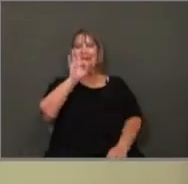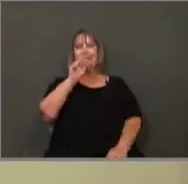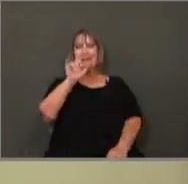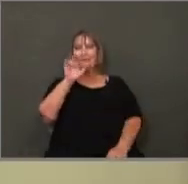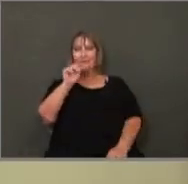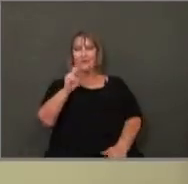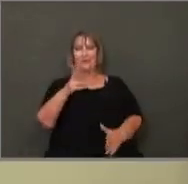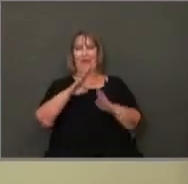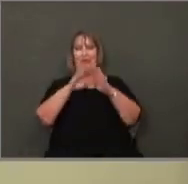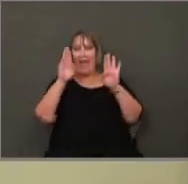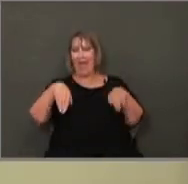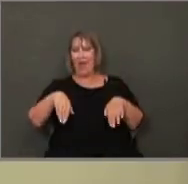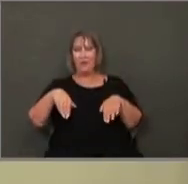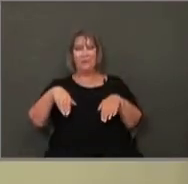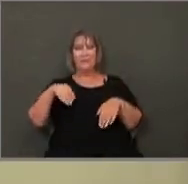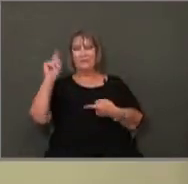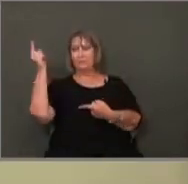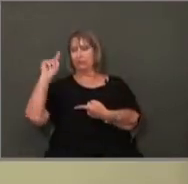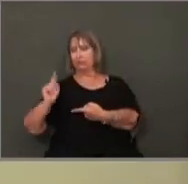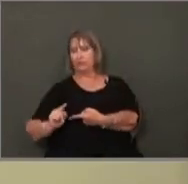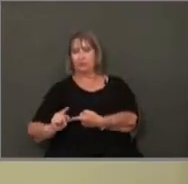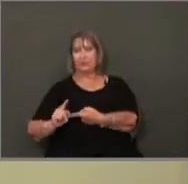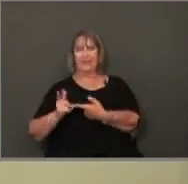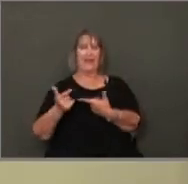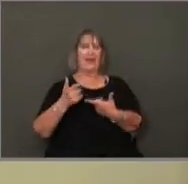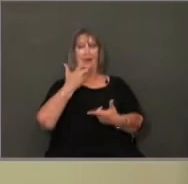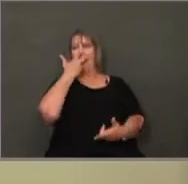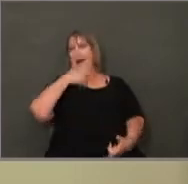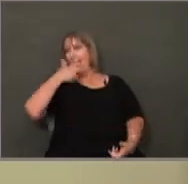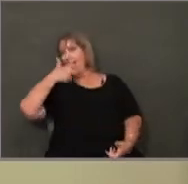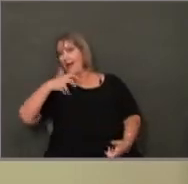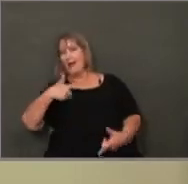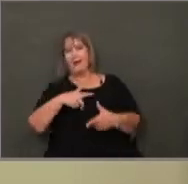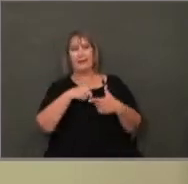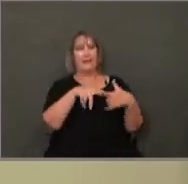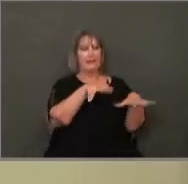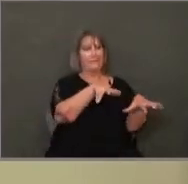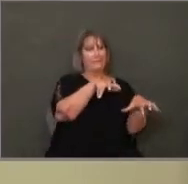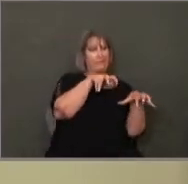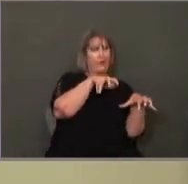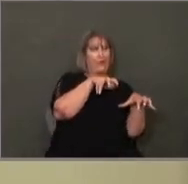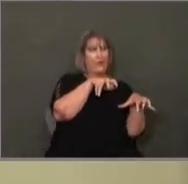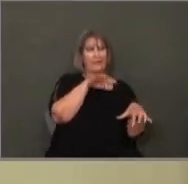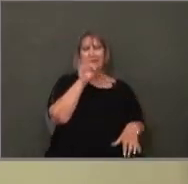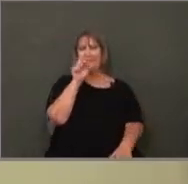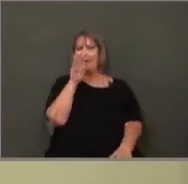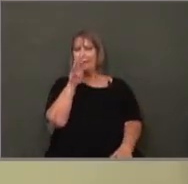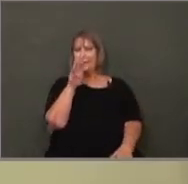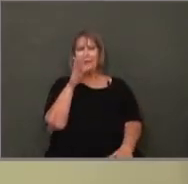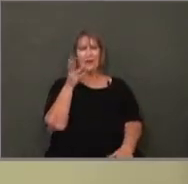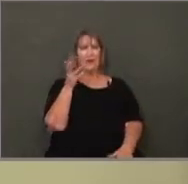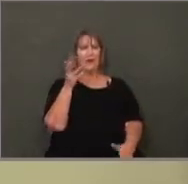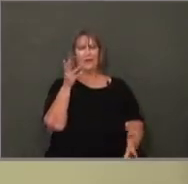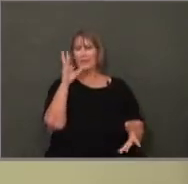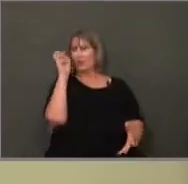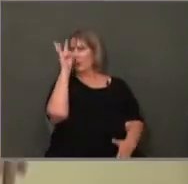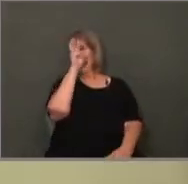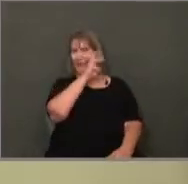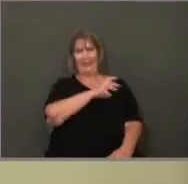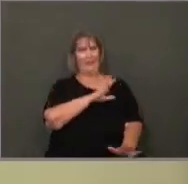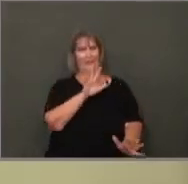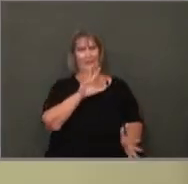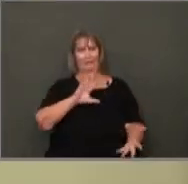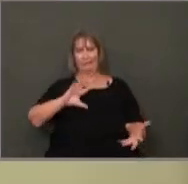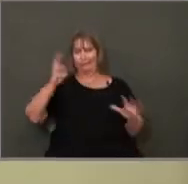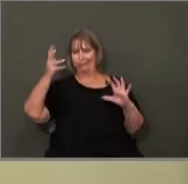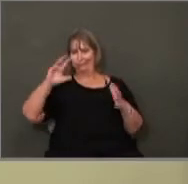crisis, and heat waves, and a freeze in February. It's been a weird year. And to make things